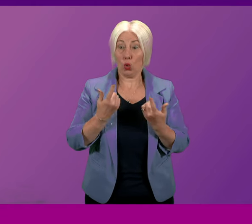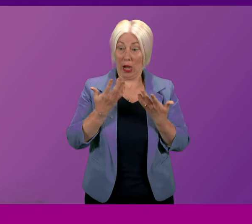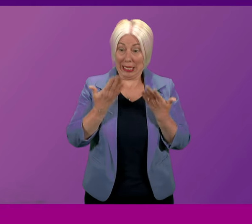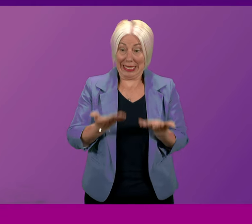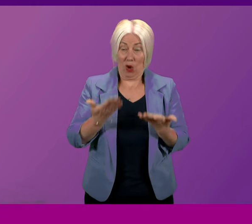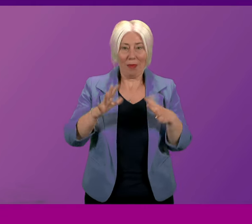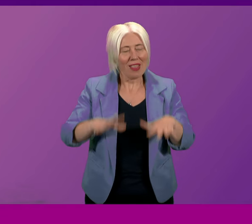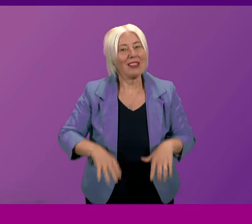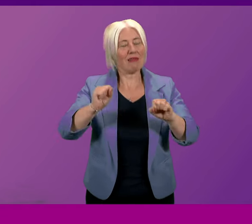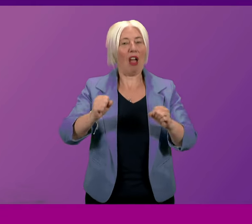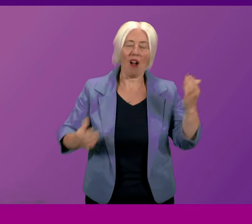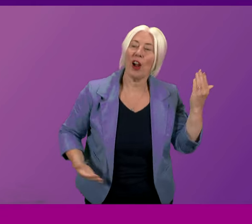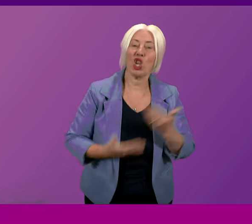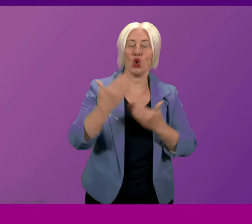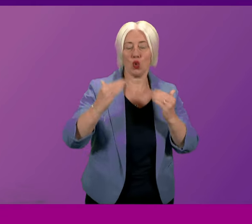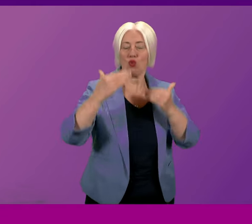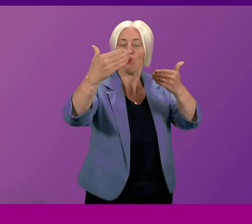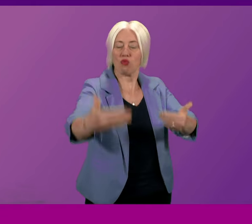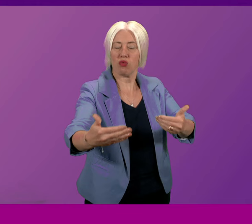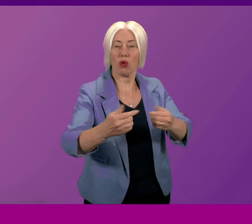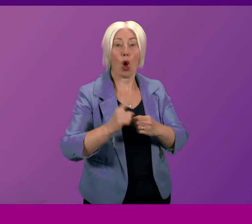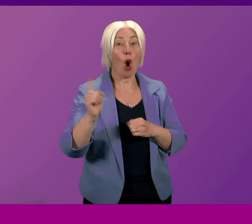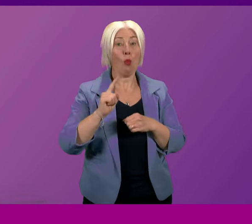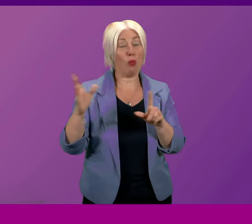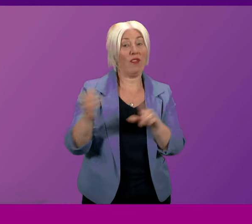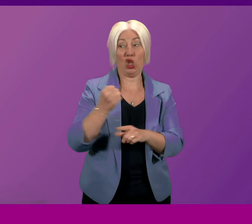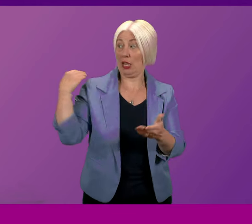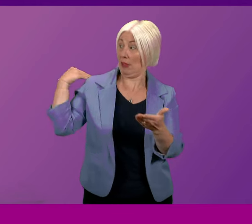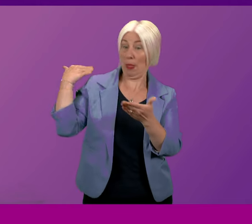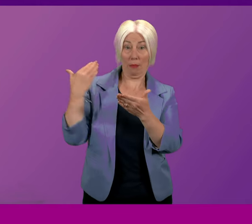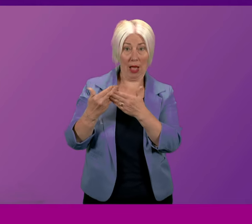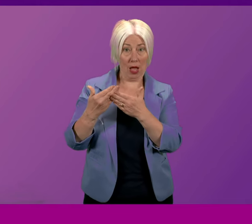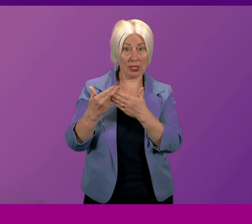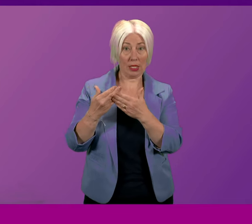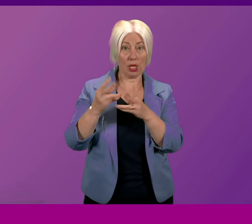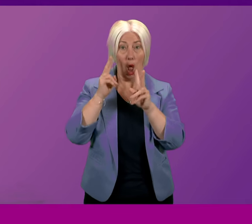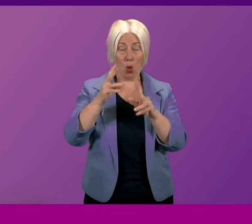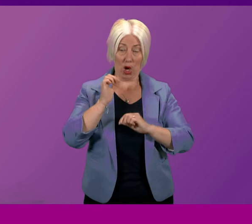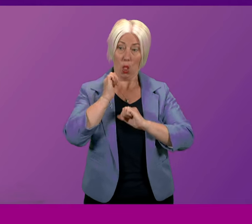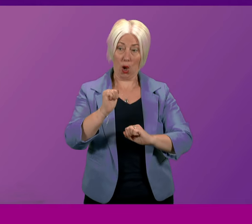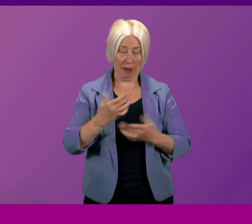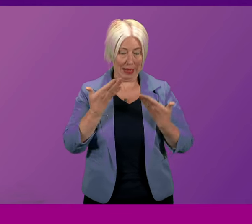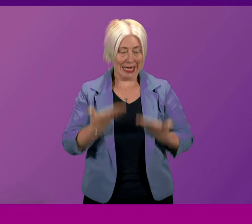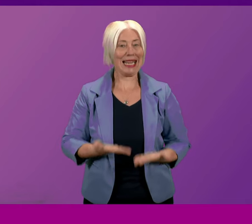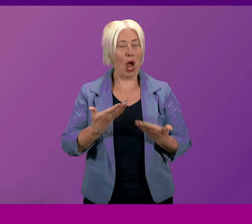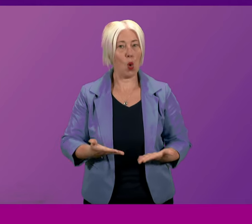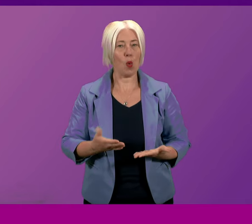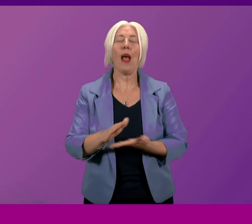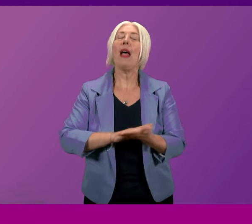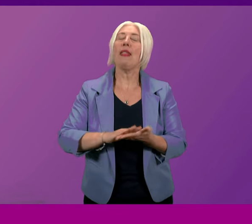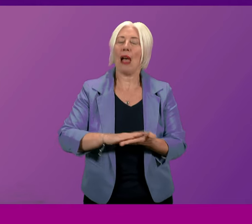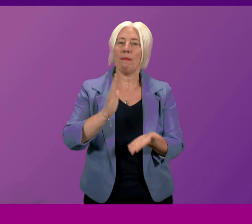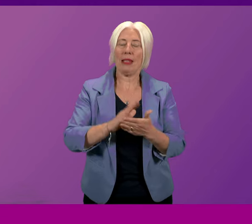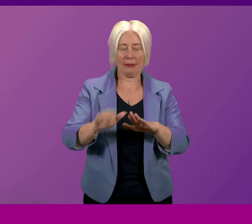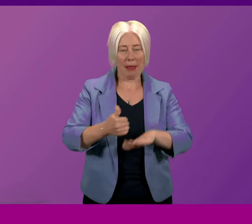chapter. The achievement of the past and the commitment shown in the present give us the soundest